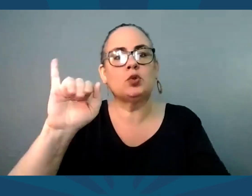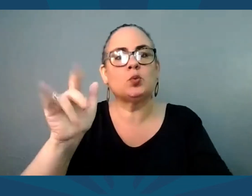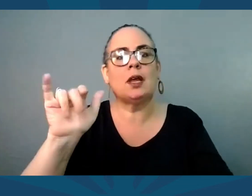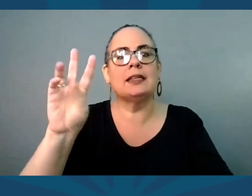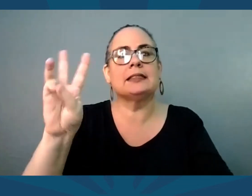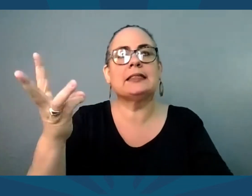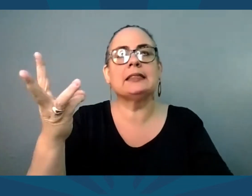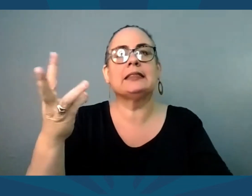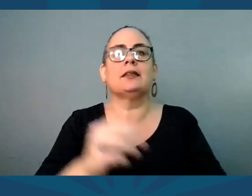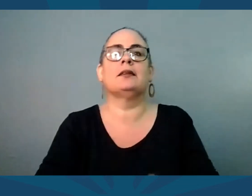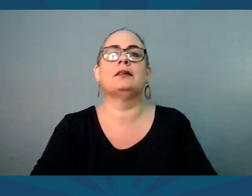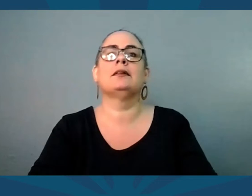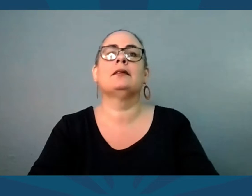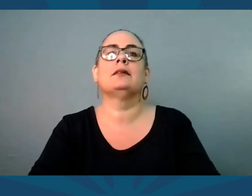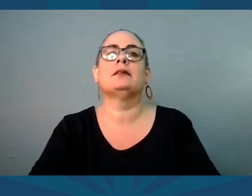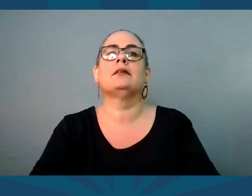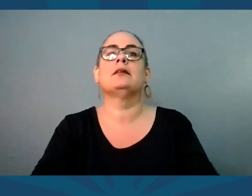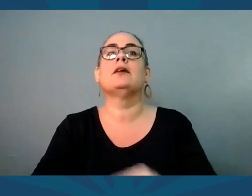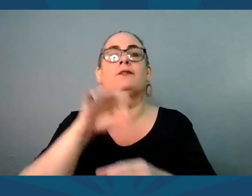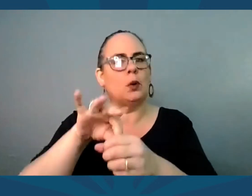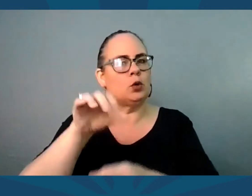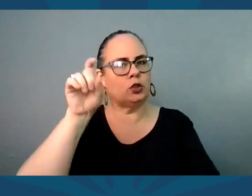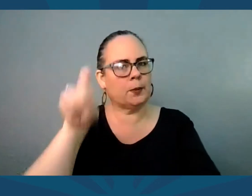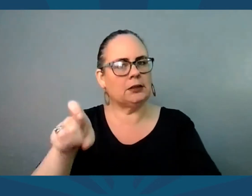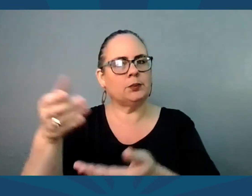Early voting will begin on July 6th.